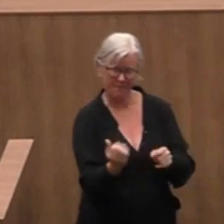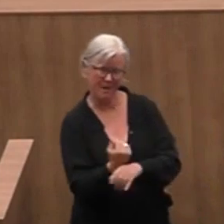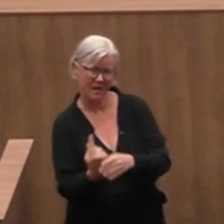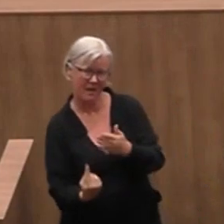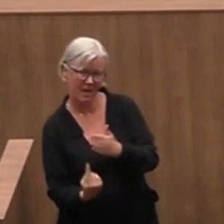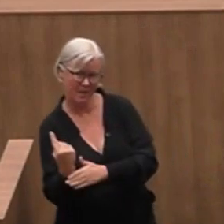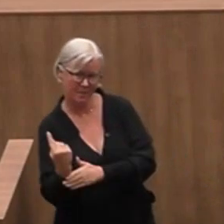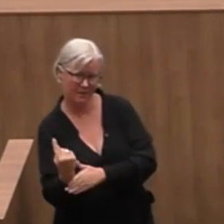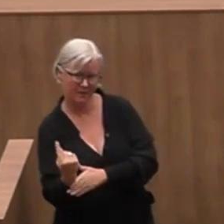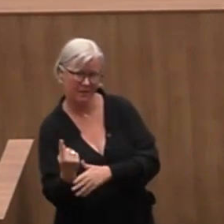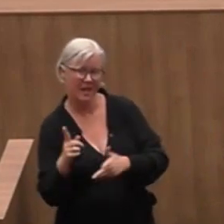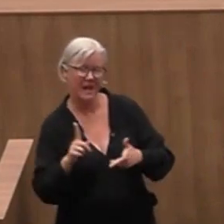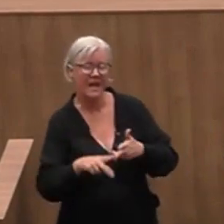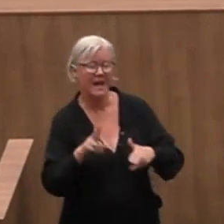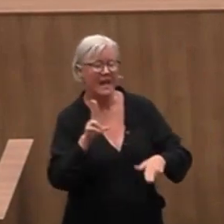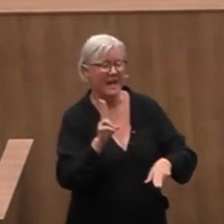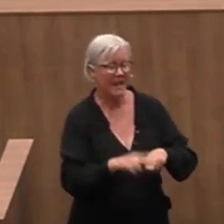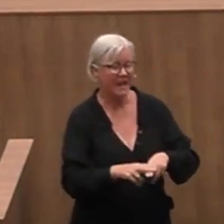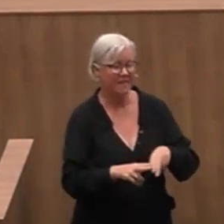is on an involuntary treatment order?